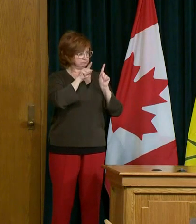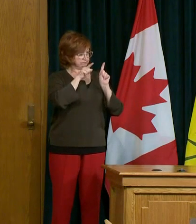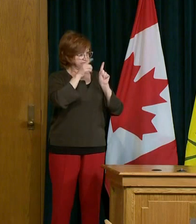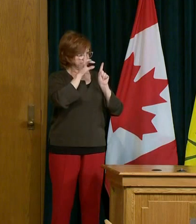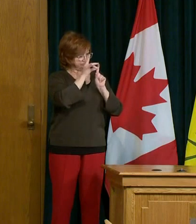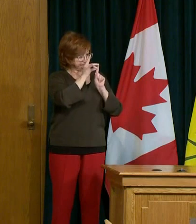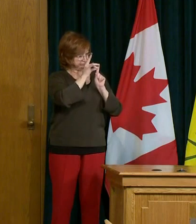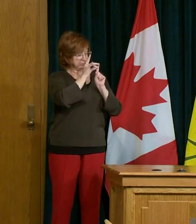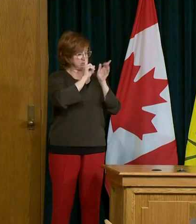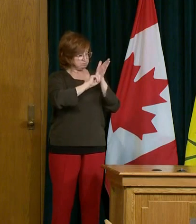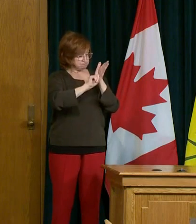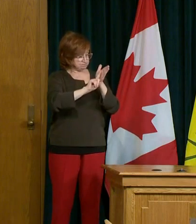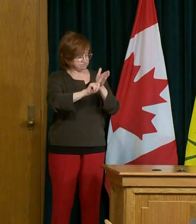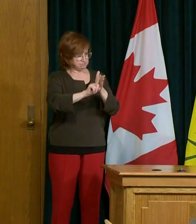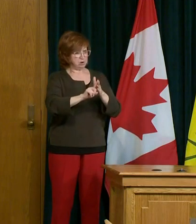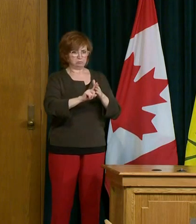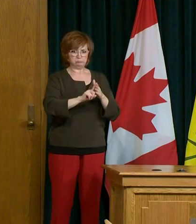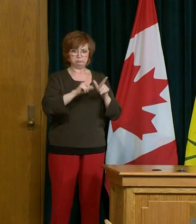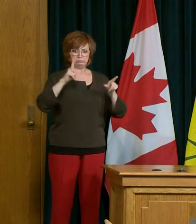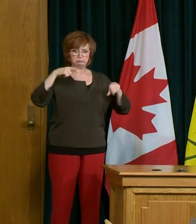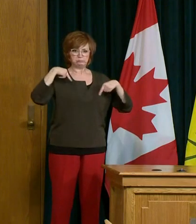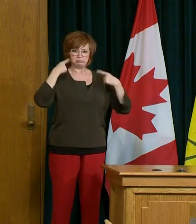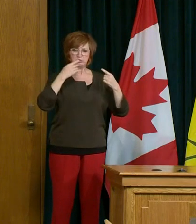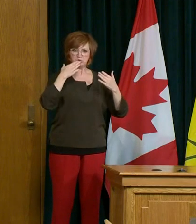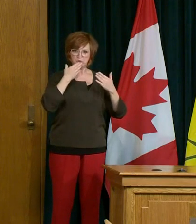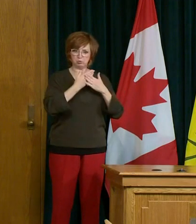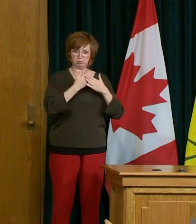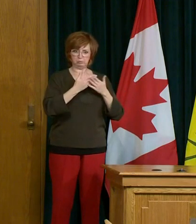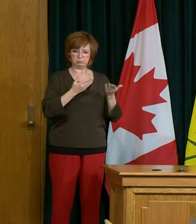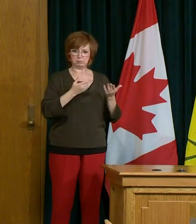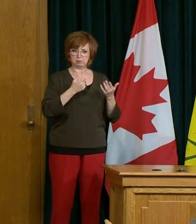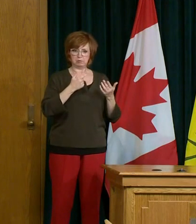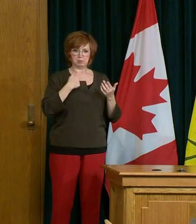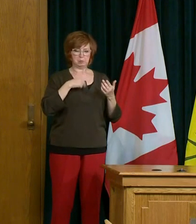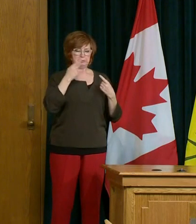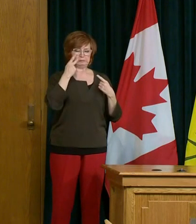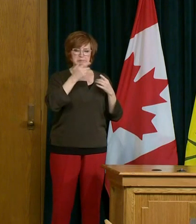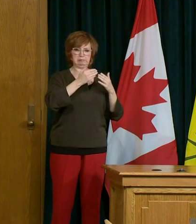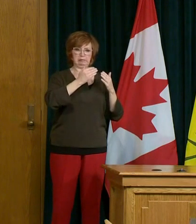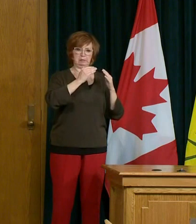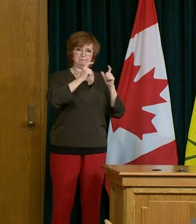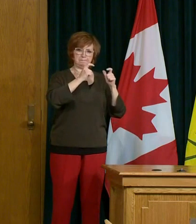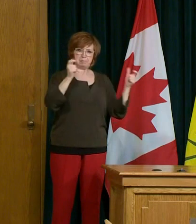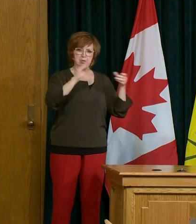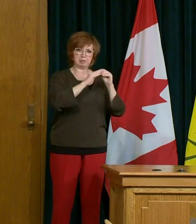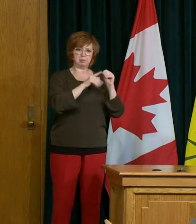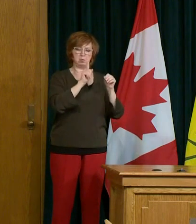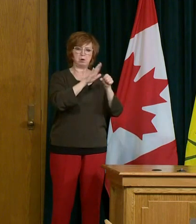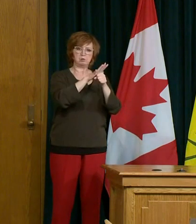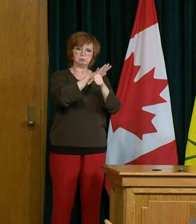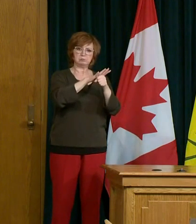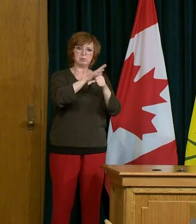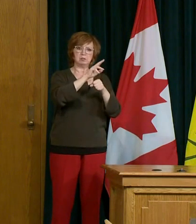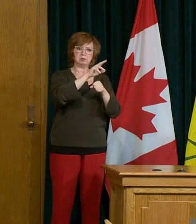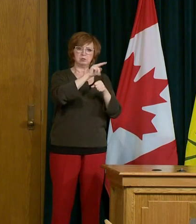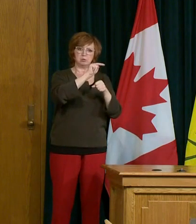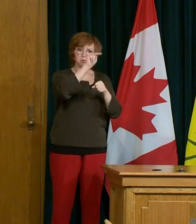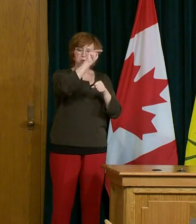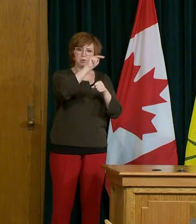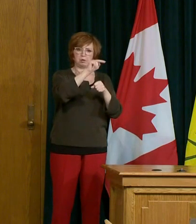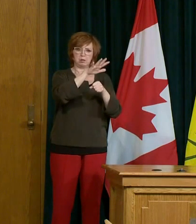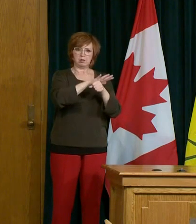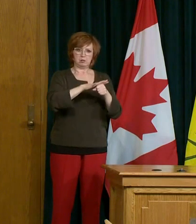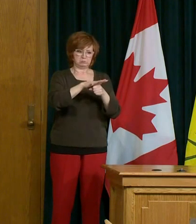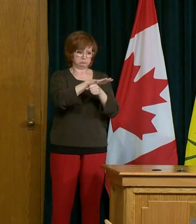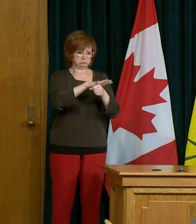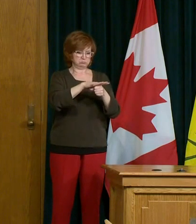of it, including in the north, where we're seeing most of the cases right now are cases that are being transmitted from COVID-positive patients